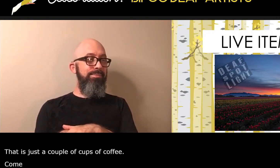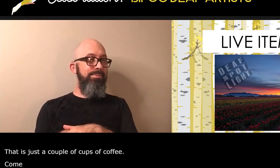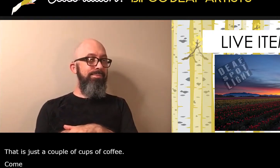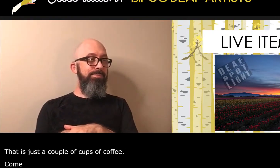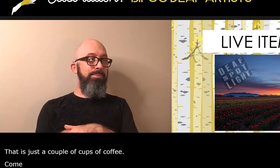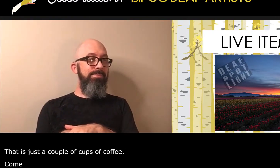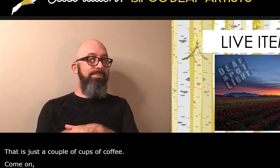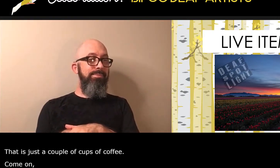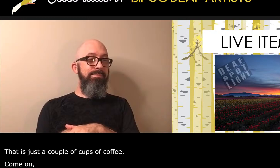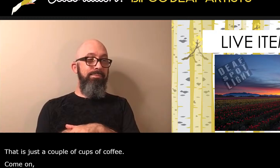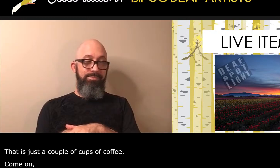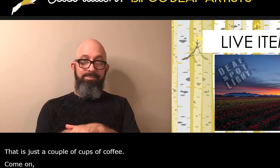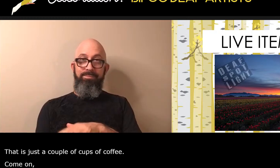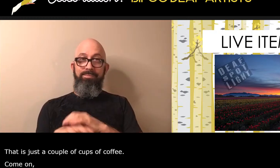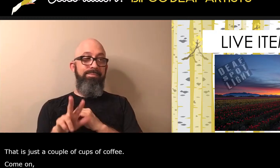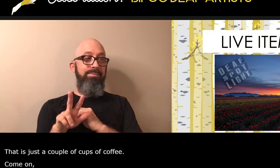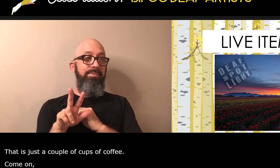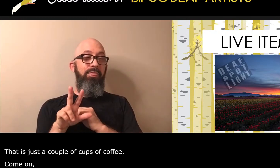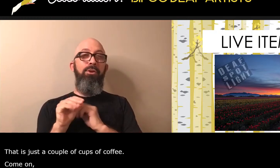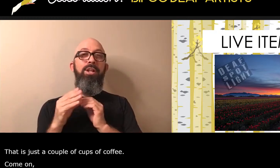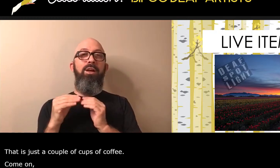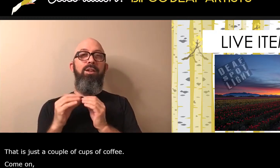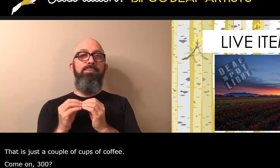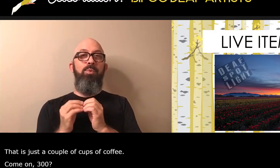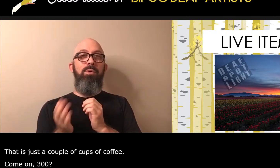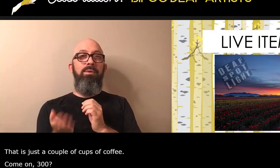270, we have now gotten to 270,